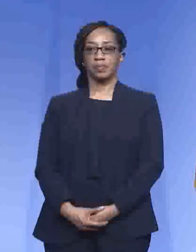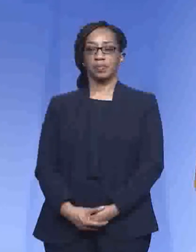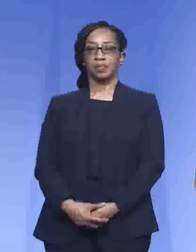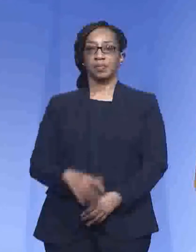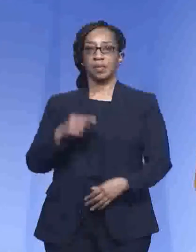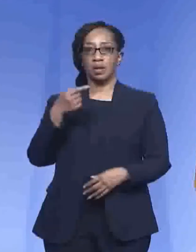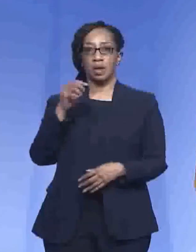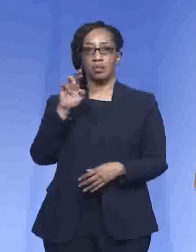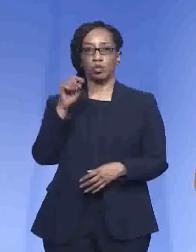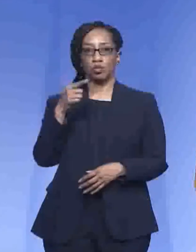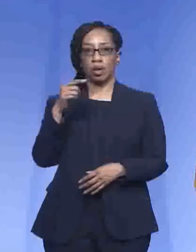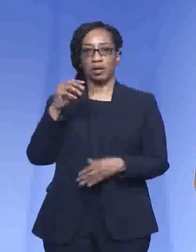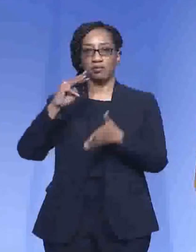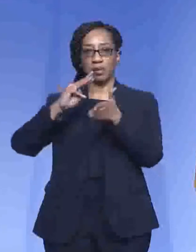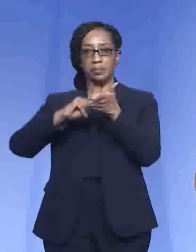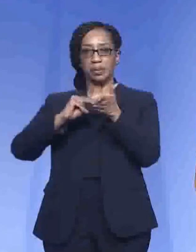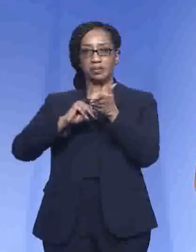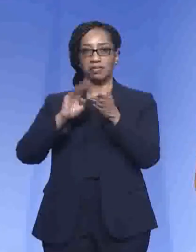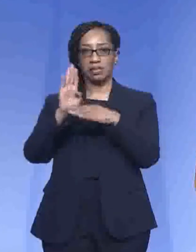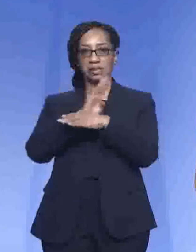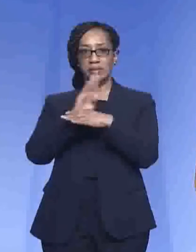Greg, I think you're muted.